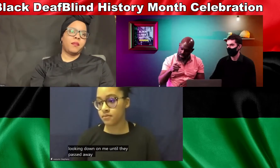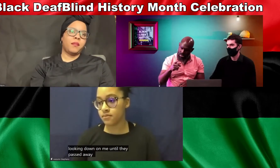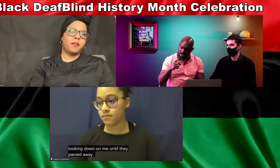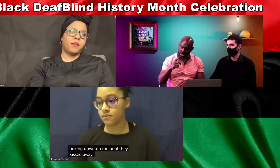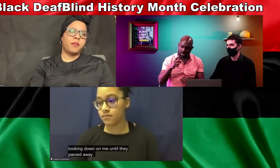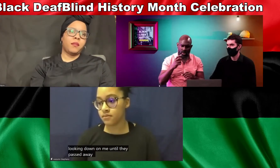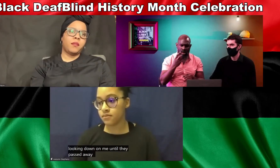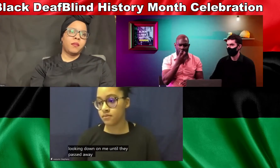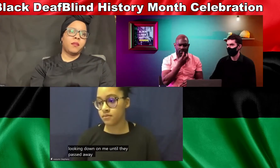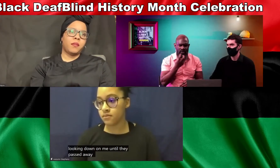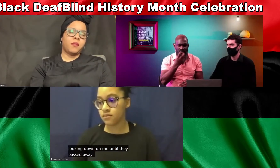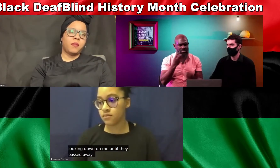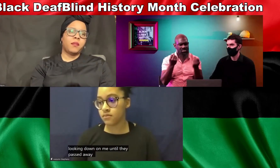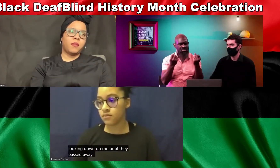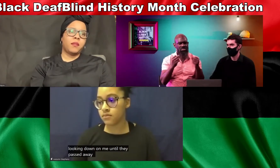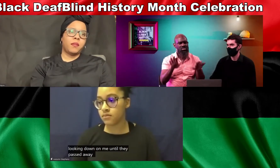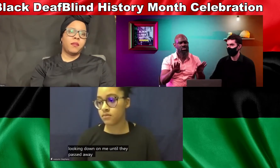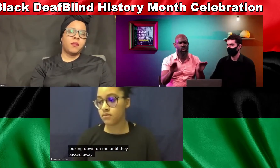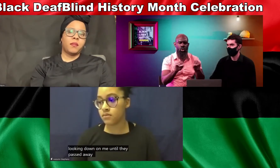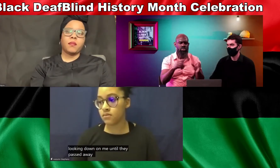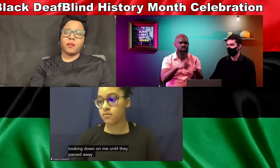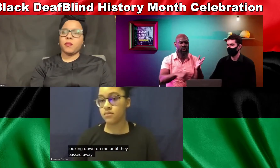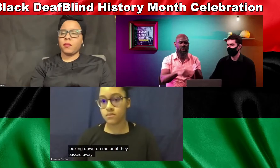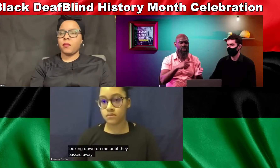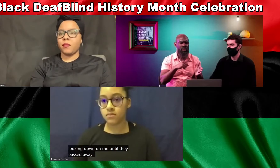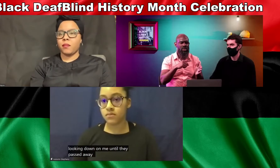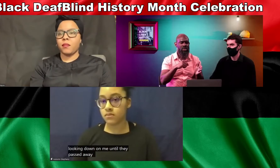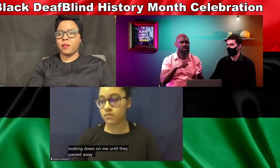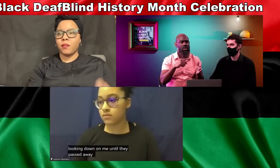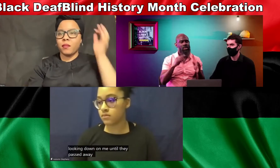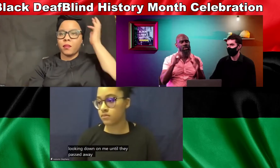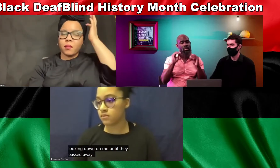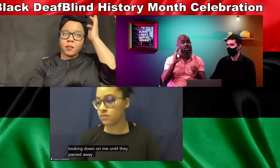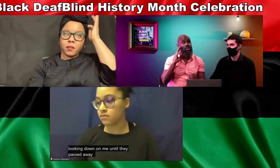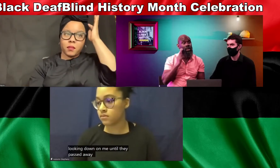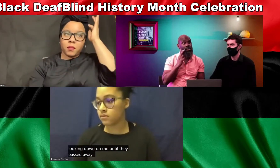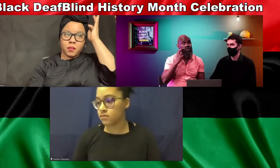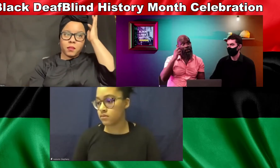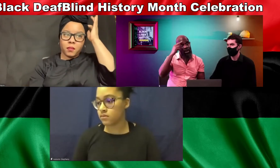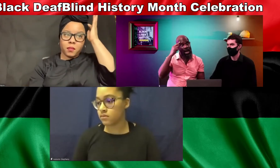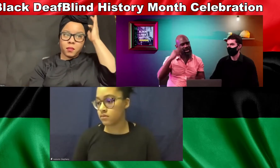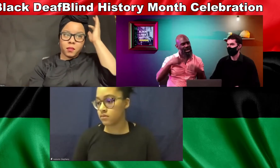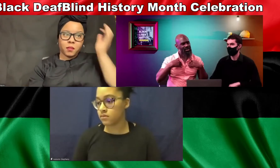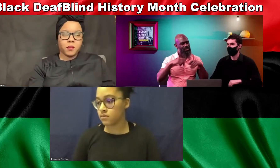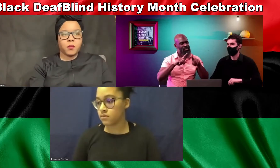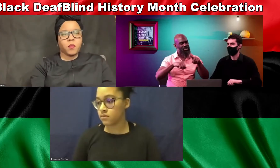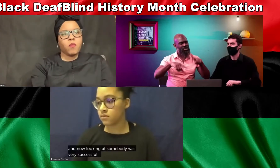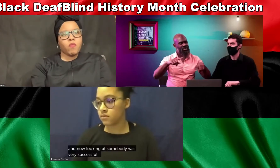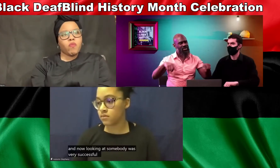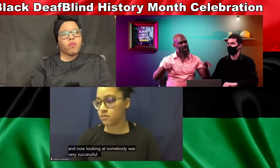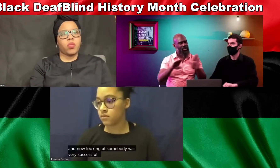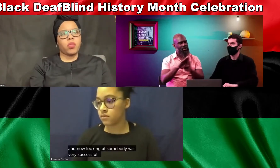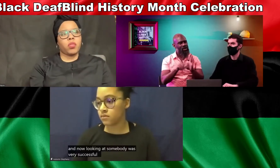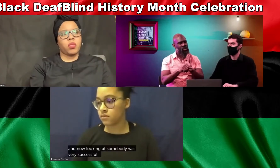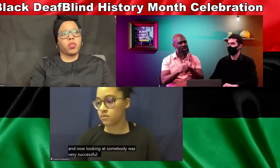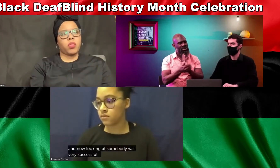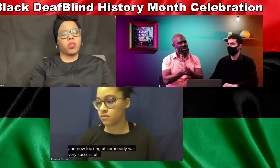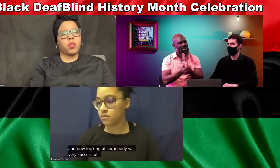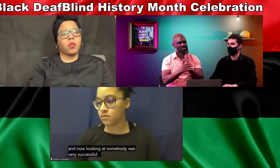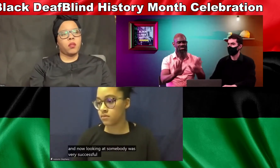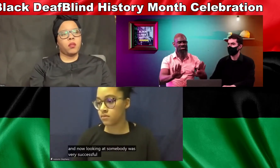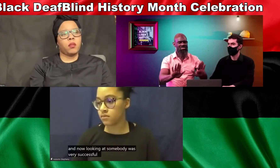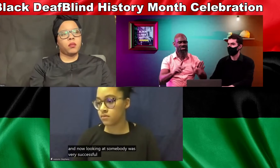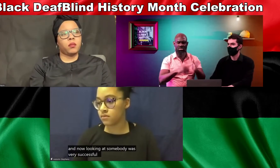And now looking at somebody who's very successful yes, and maybe they're deafblind and use